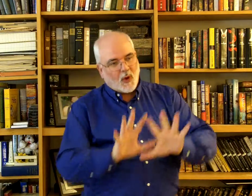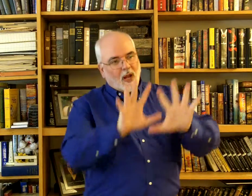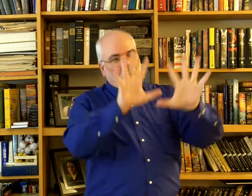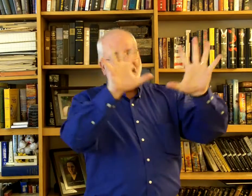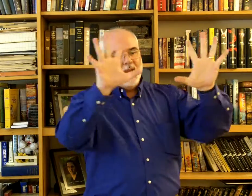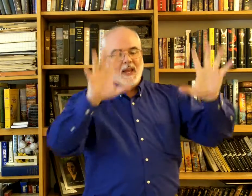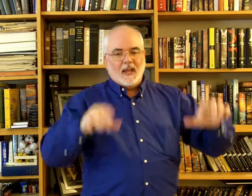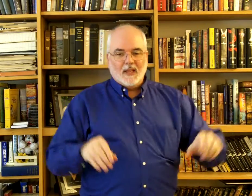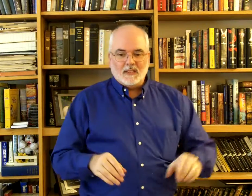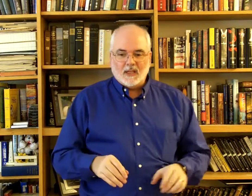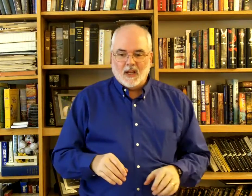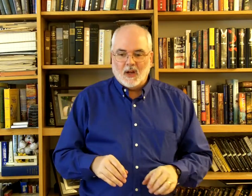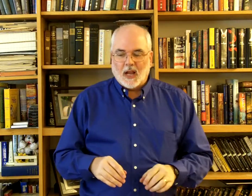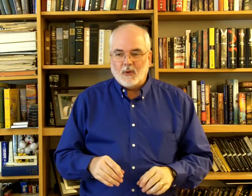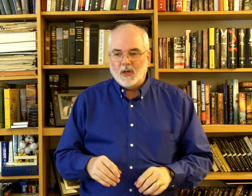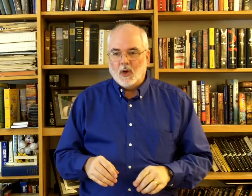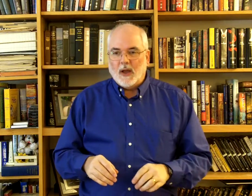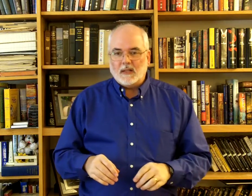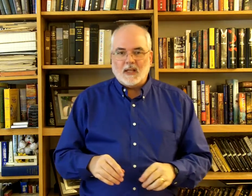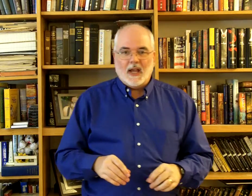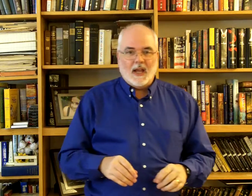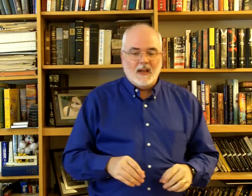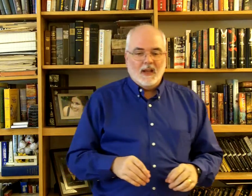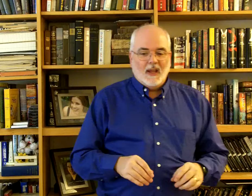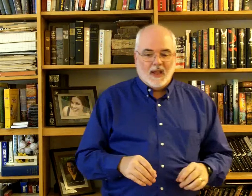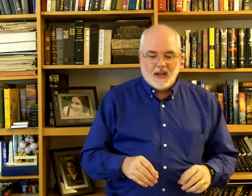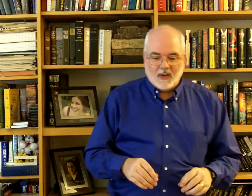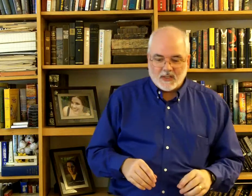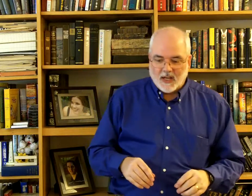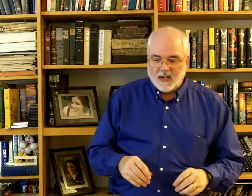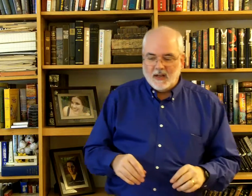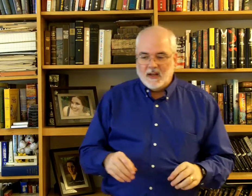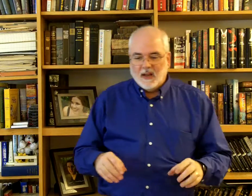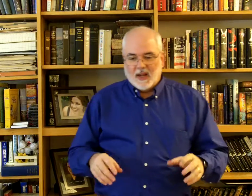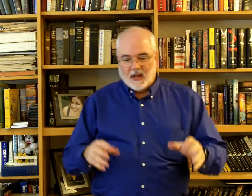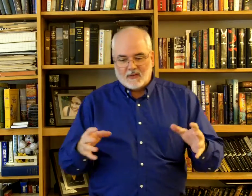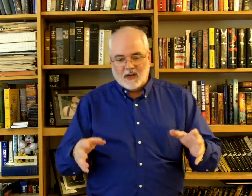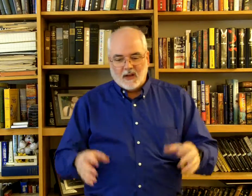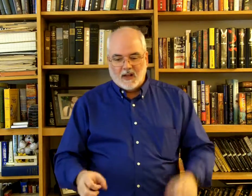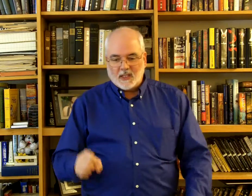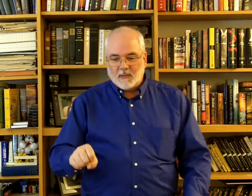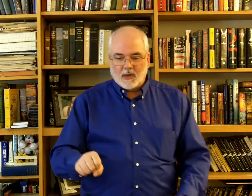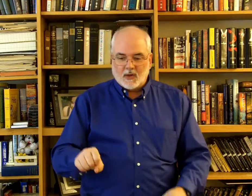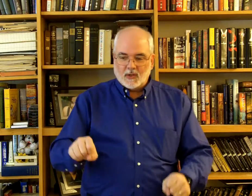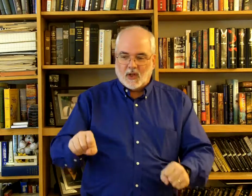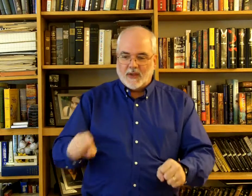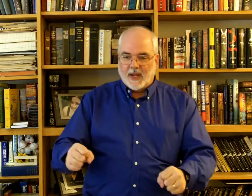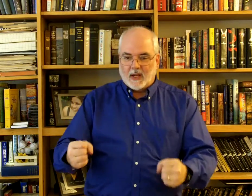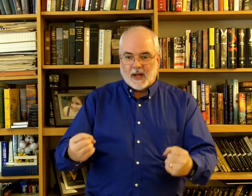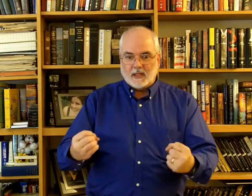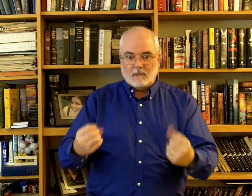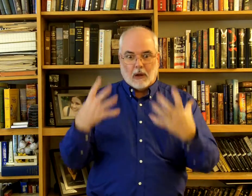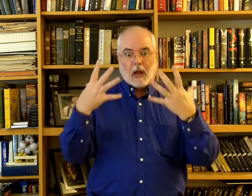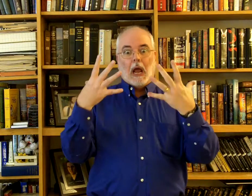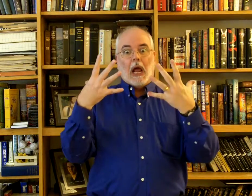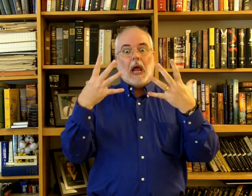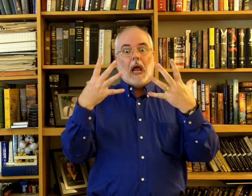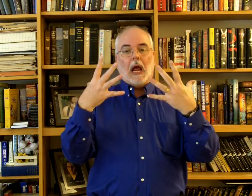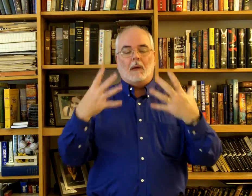Bright. It's like when you go outside and you're standing out there and somebody turns on the headlights and